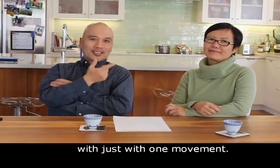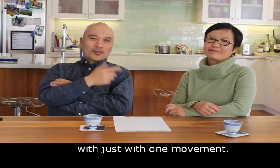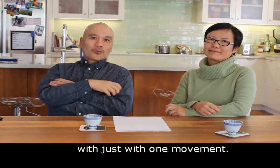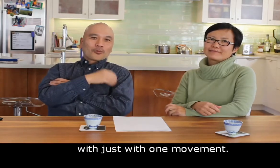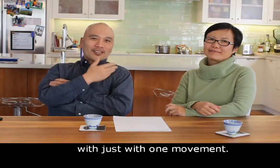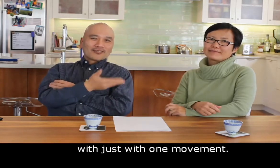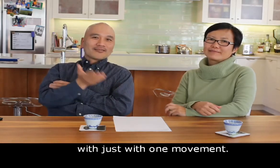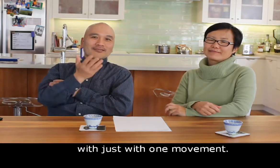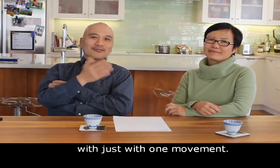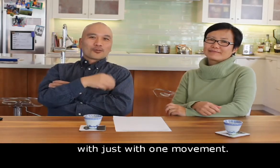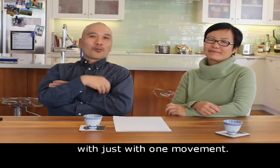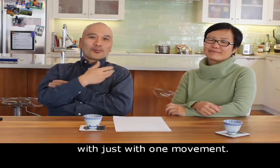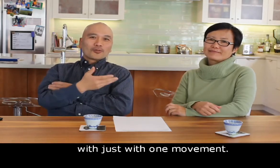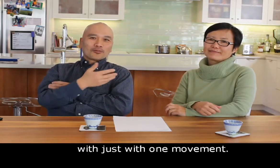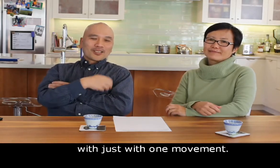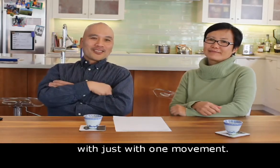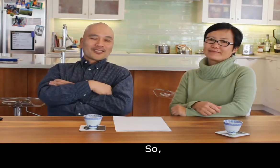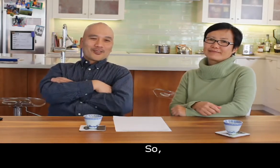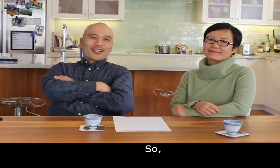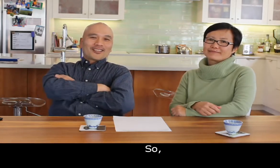with one movement. So I like that.